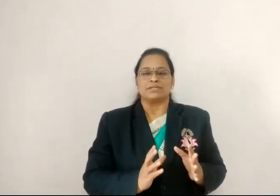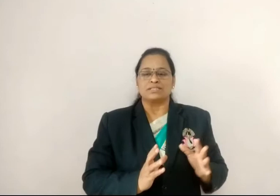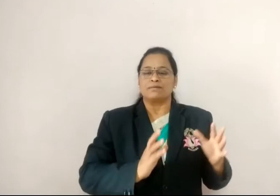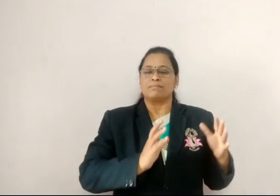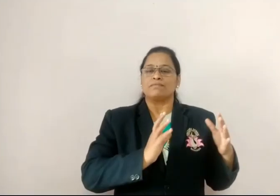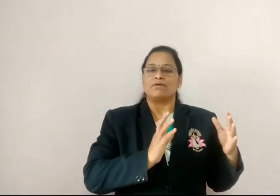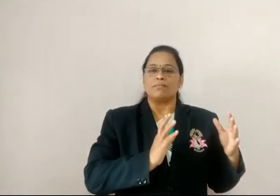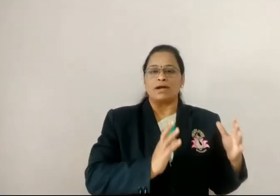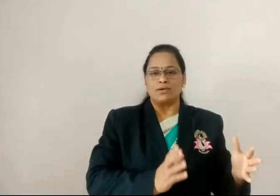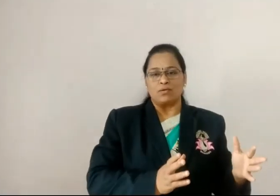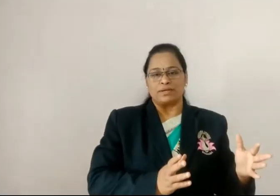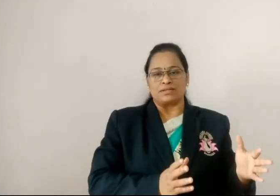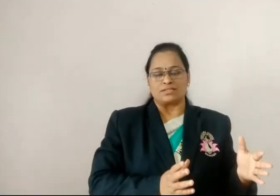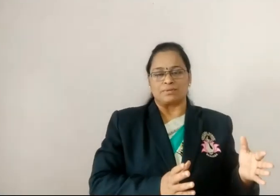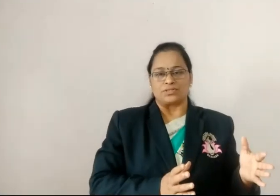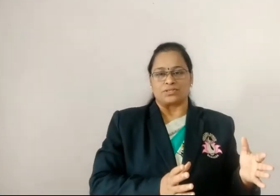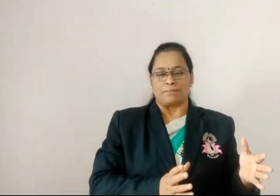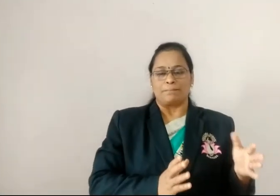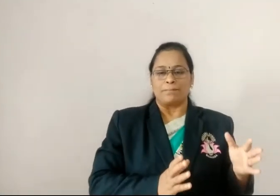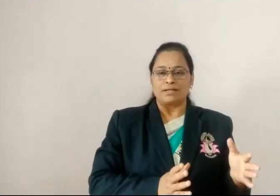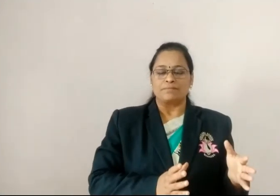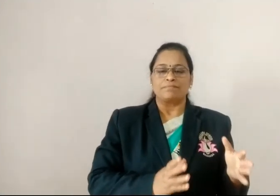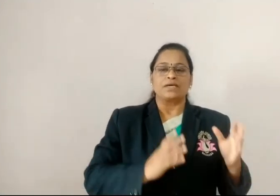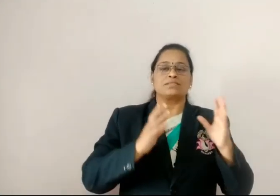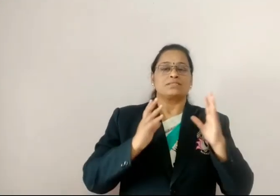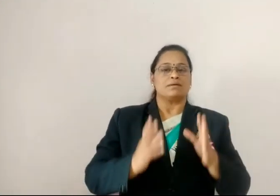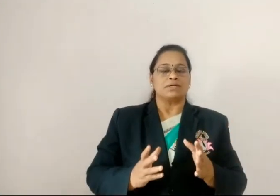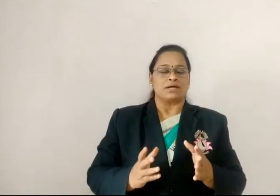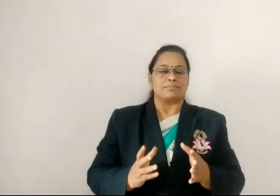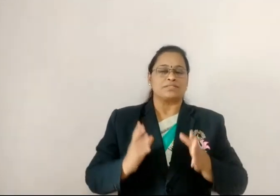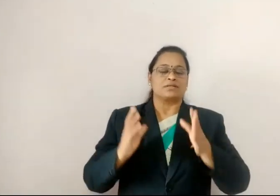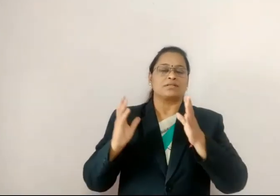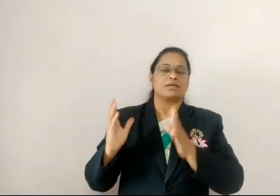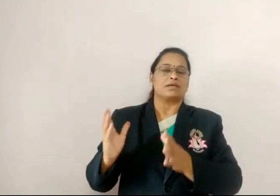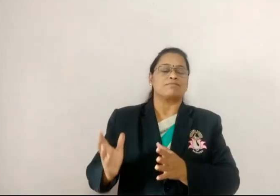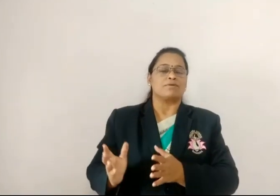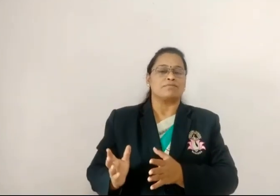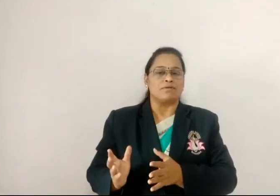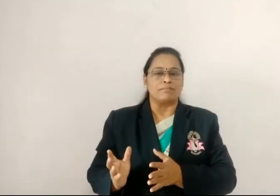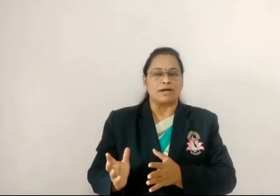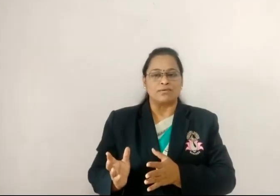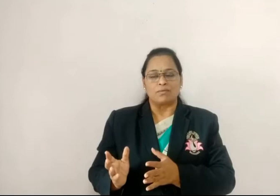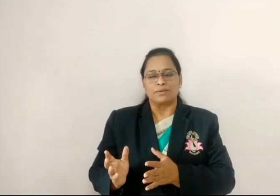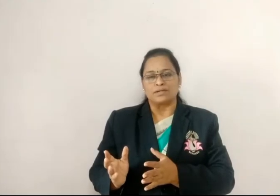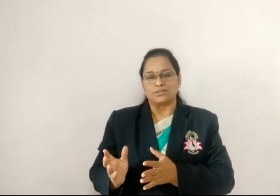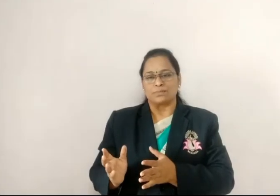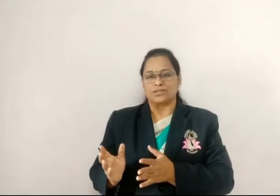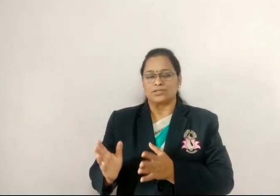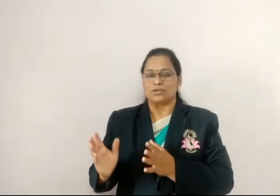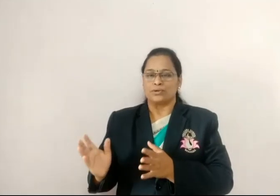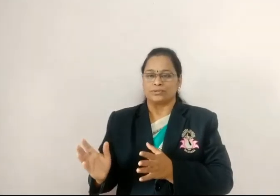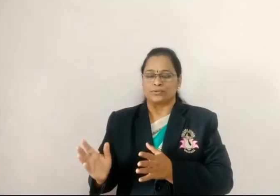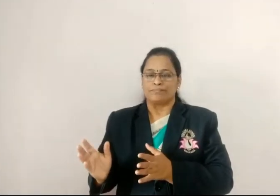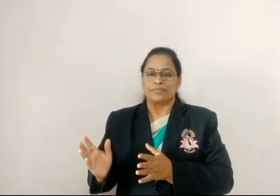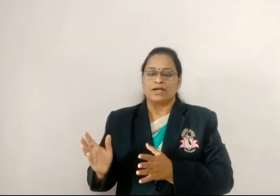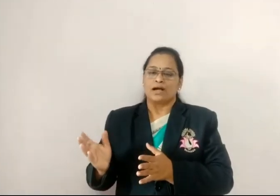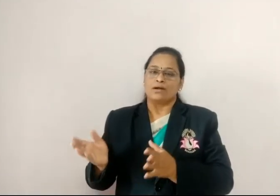they perform aerobic respiration, but sometimes they can perform anaerobic respiration also. And all